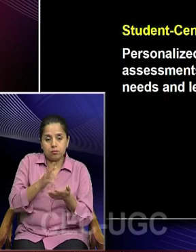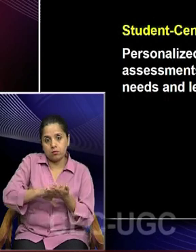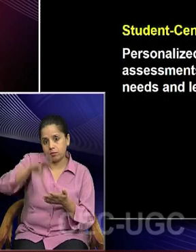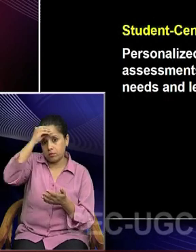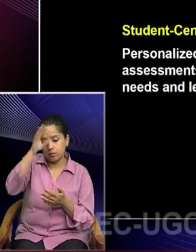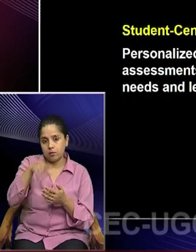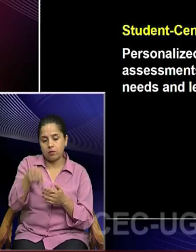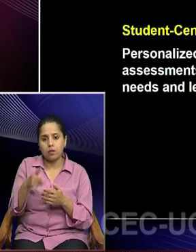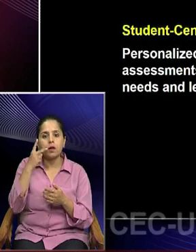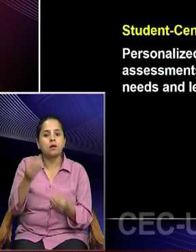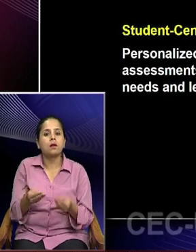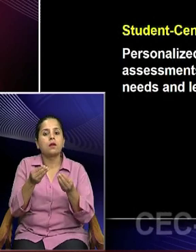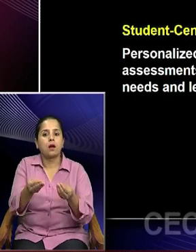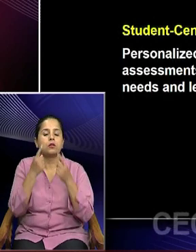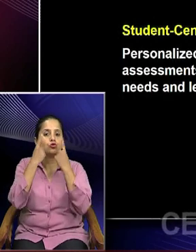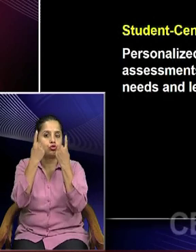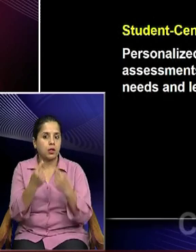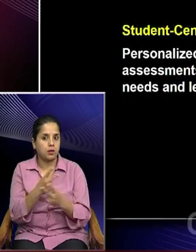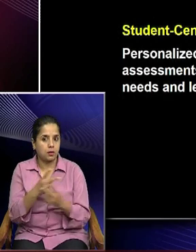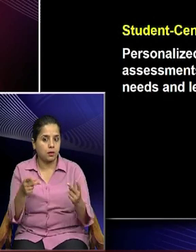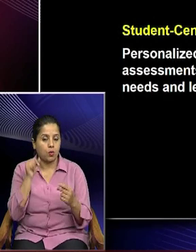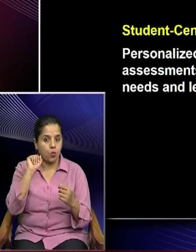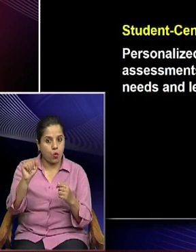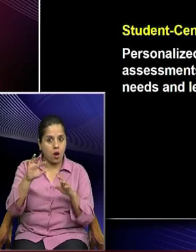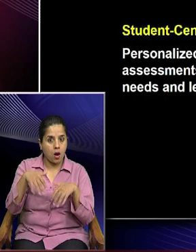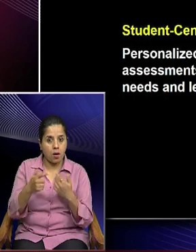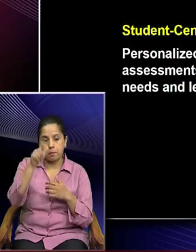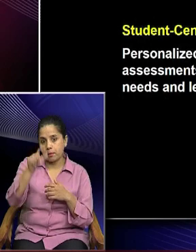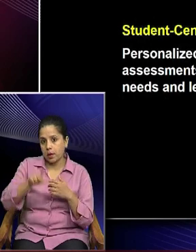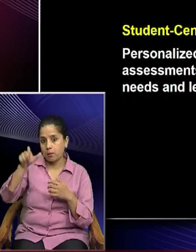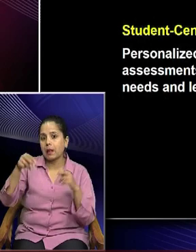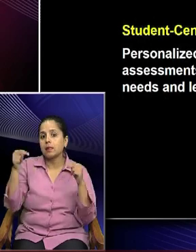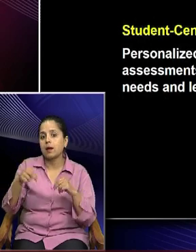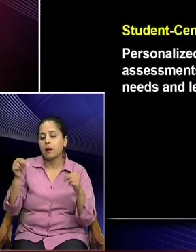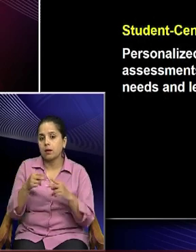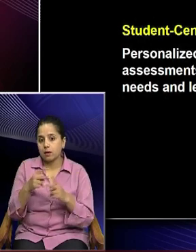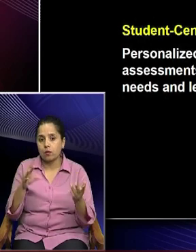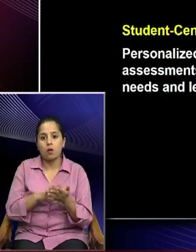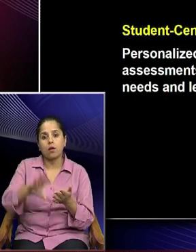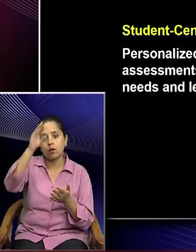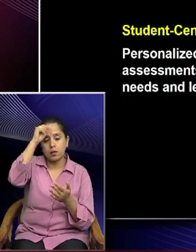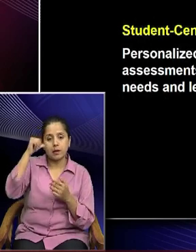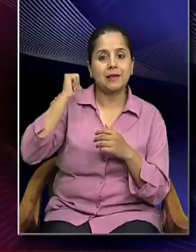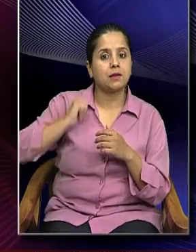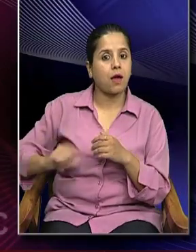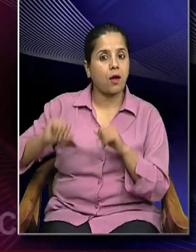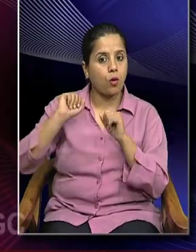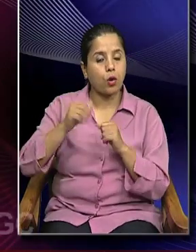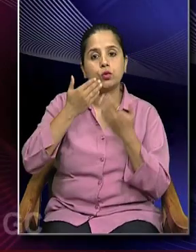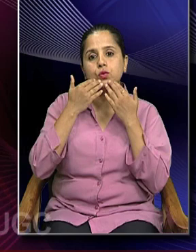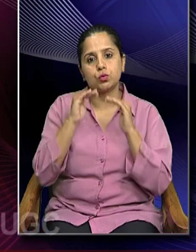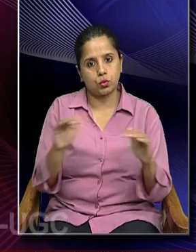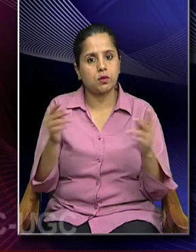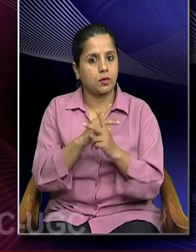it tailors the assessment to meet the individual needs and the learning style of the